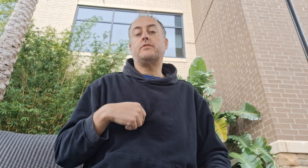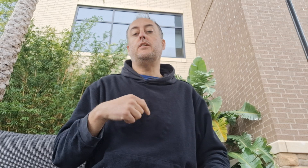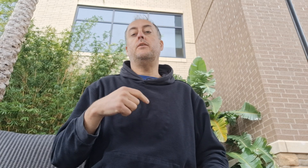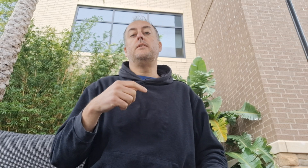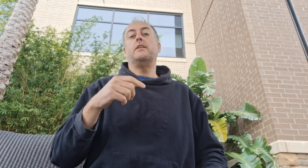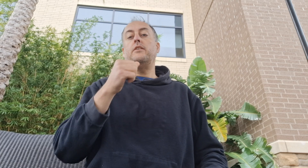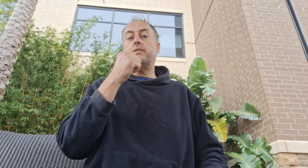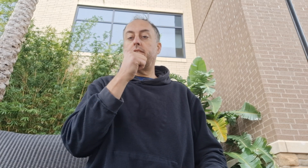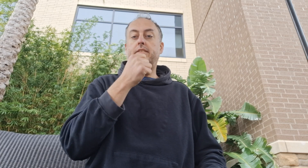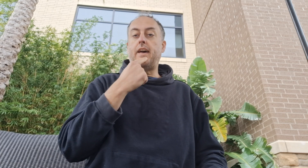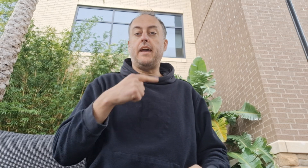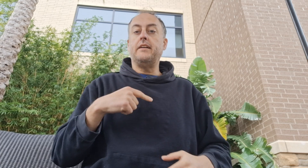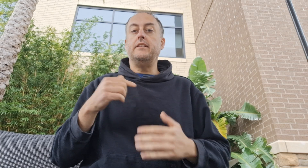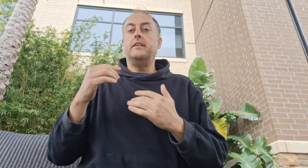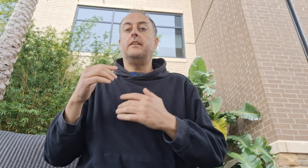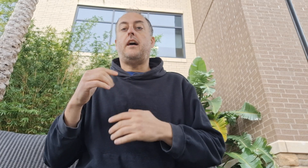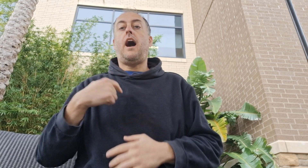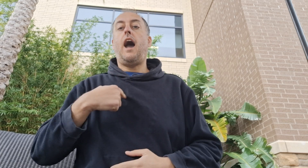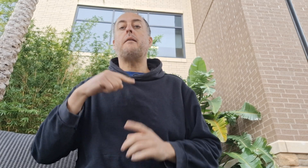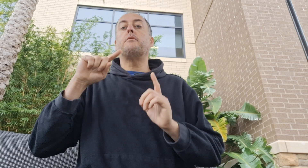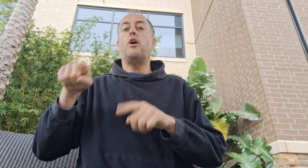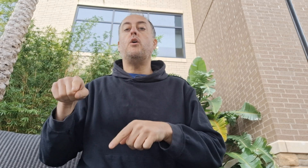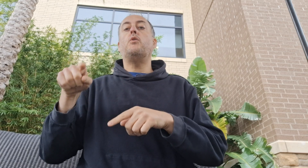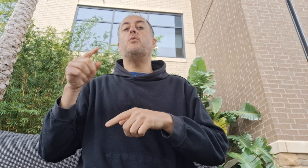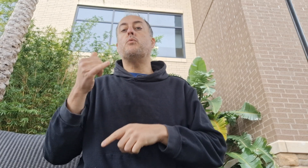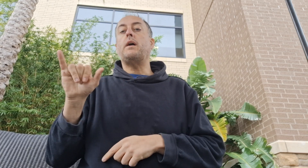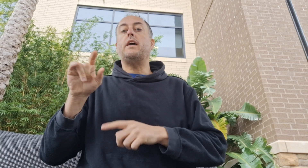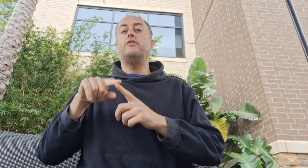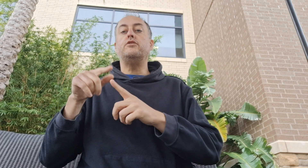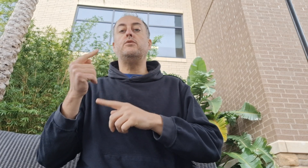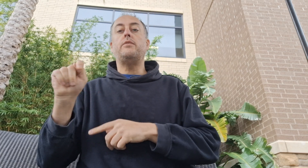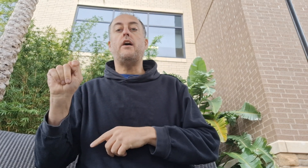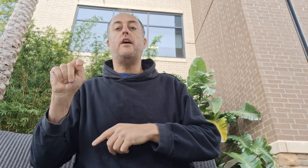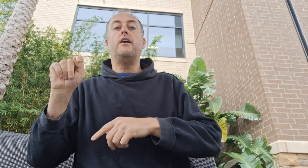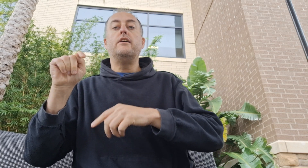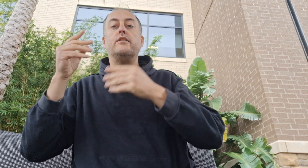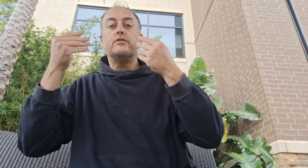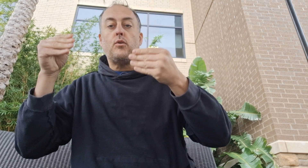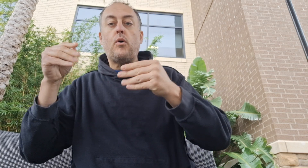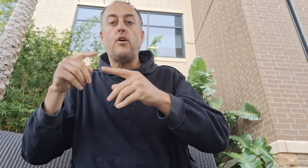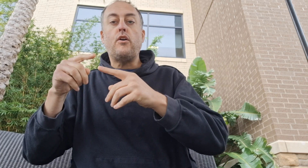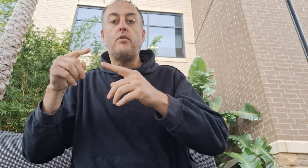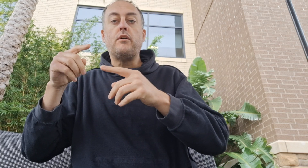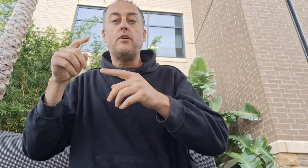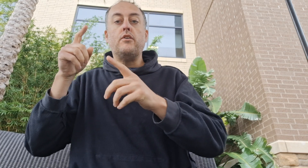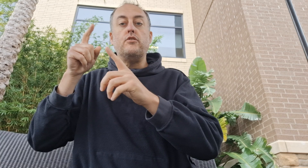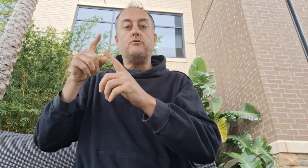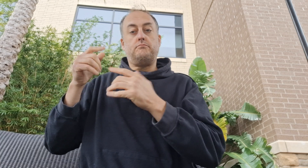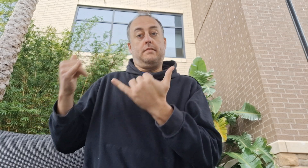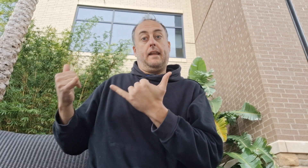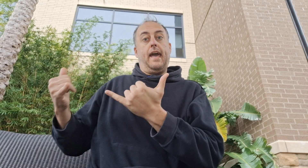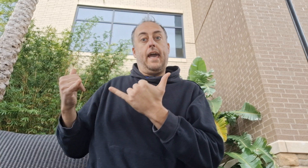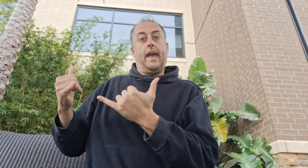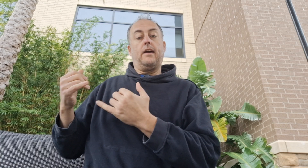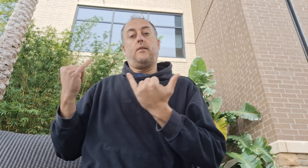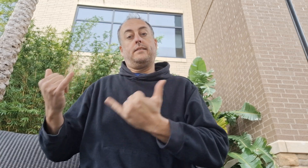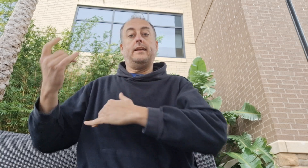So you don't say I'm going to the store today or